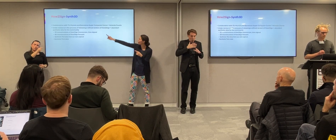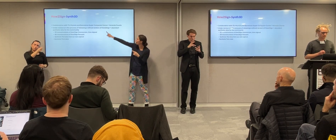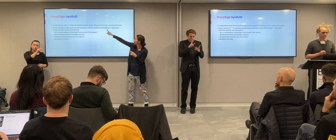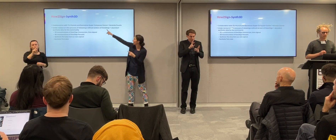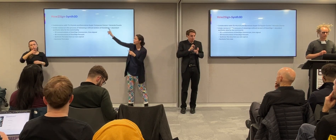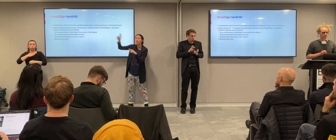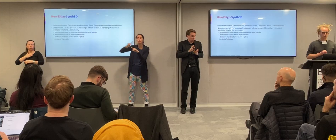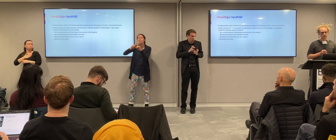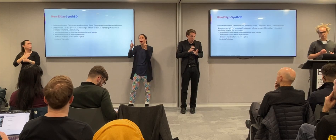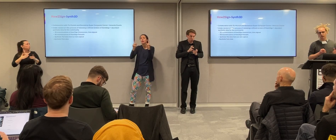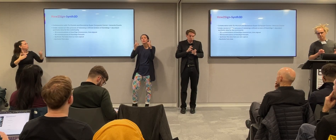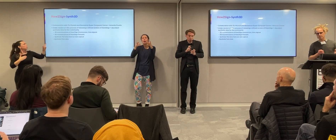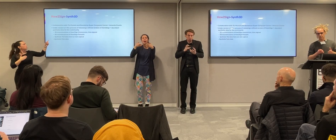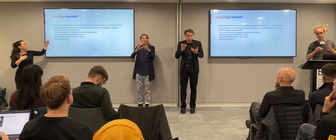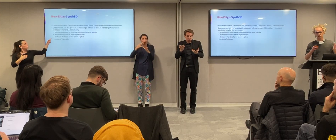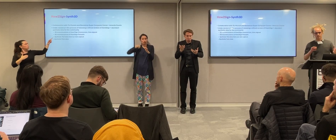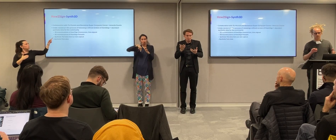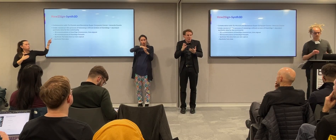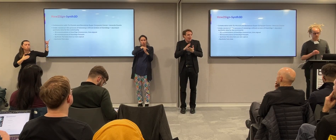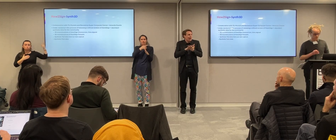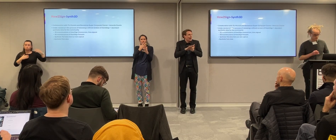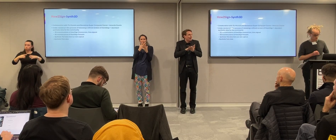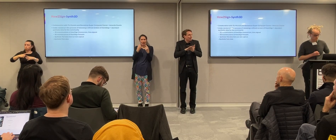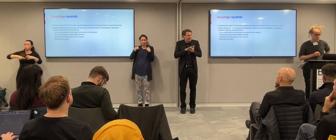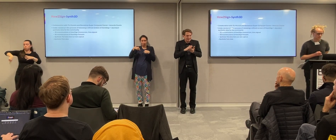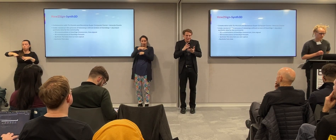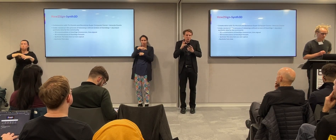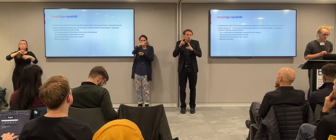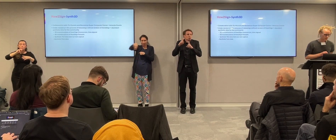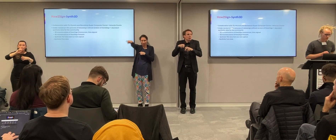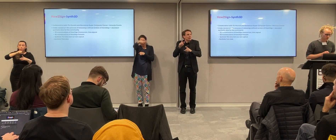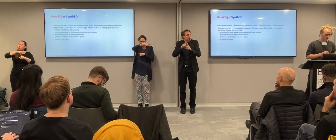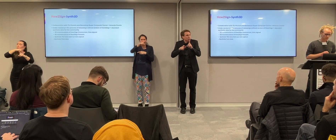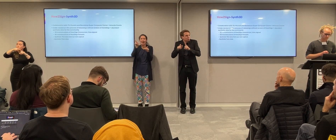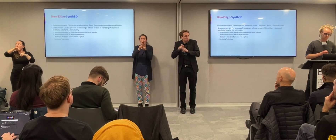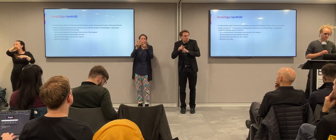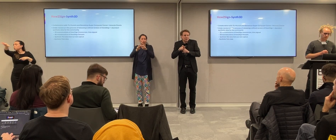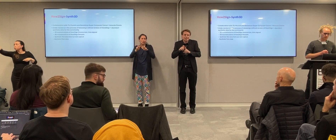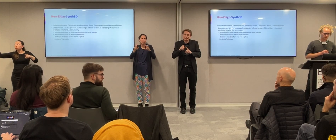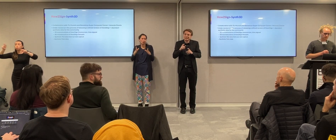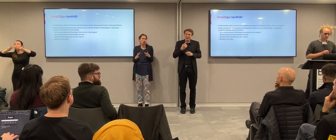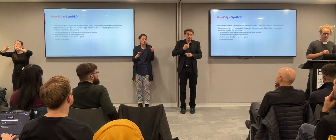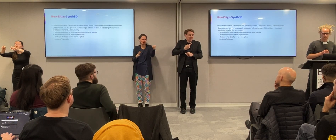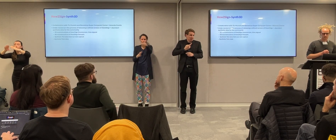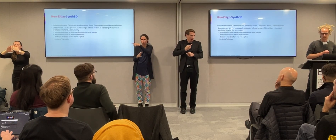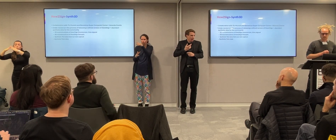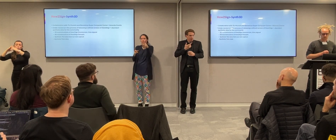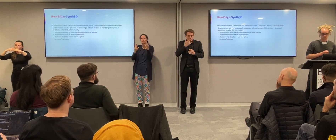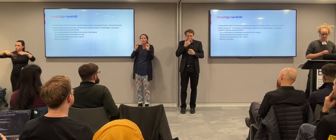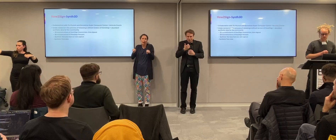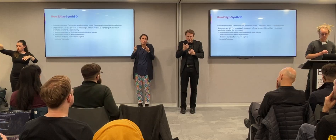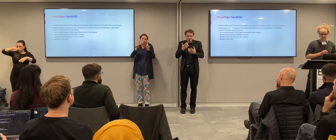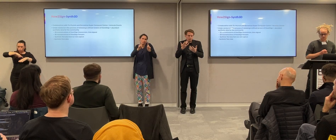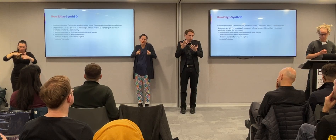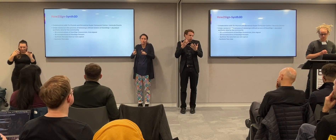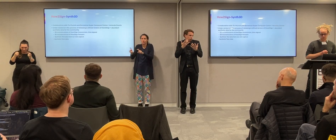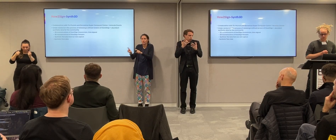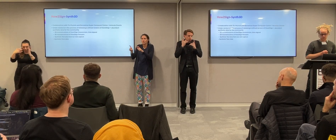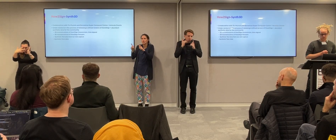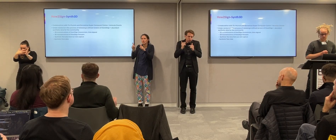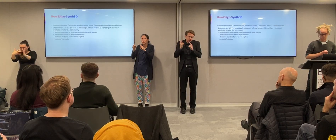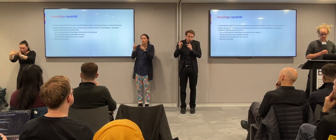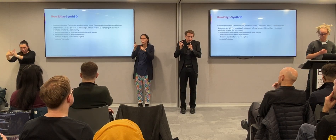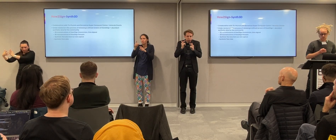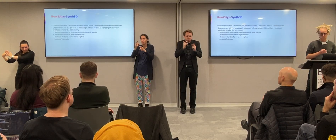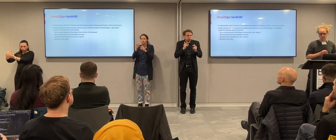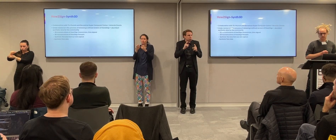to basically allows us and us as the research community to test kind of